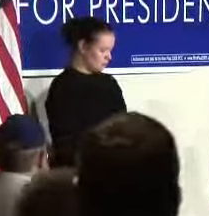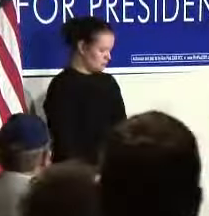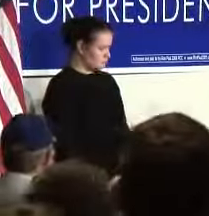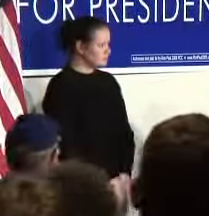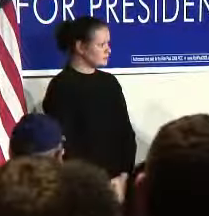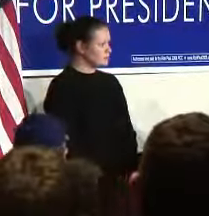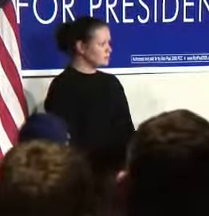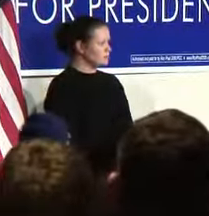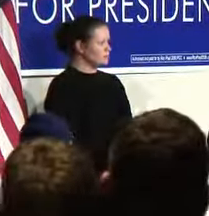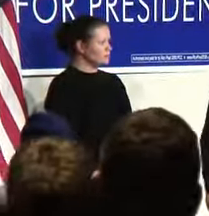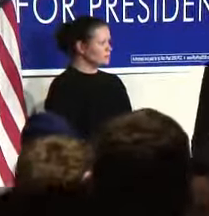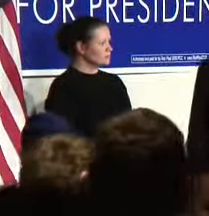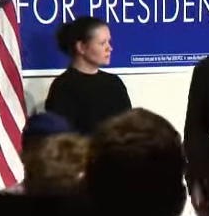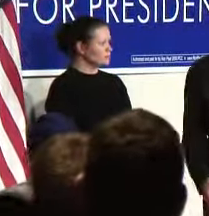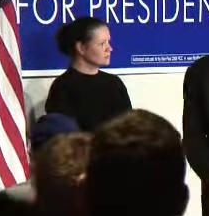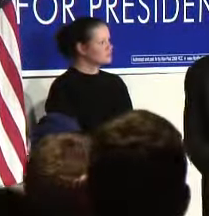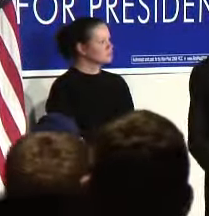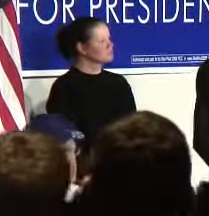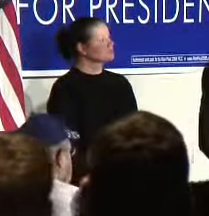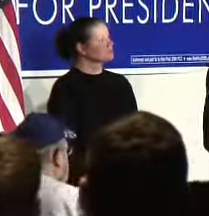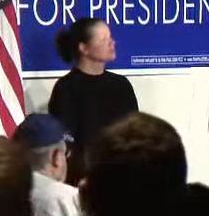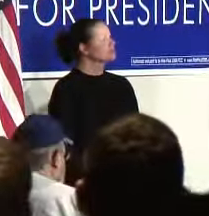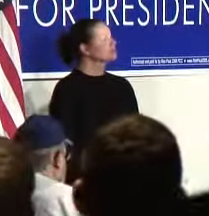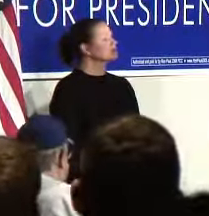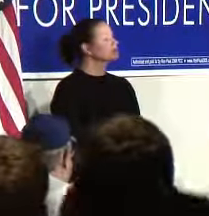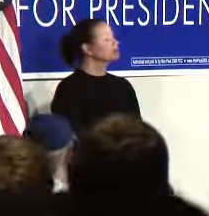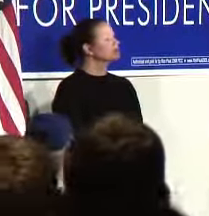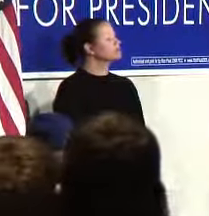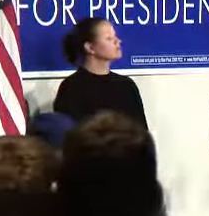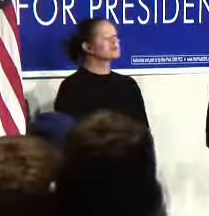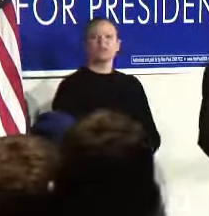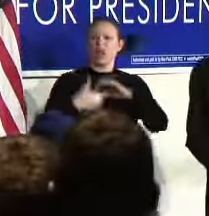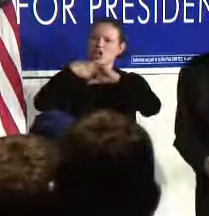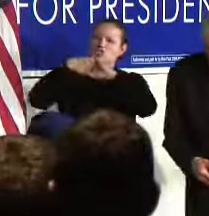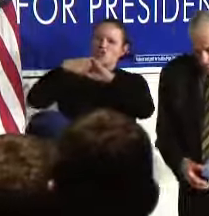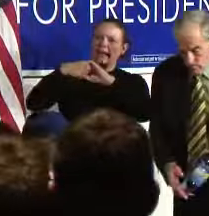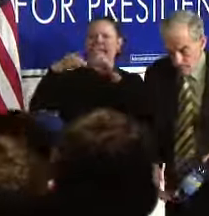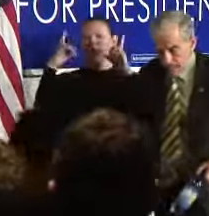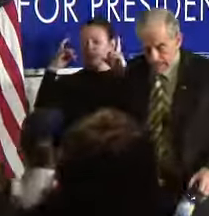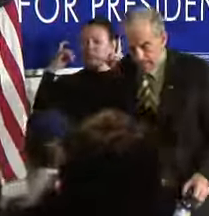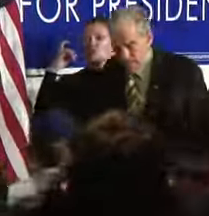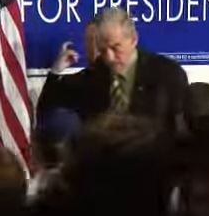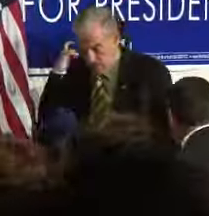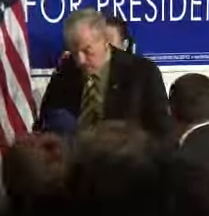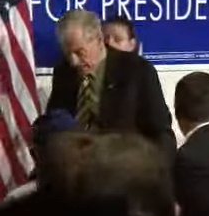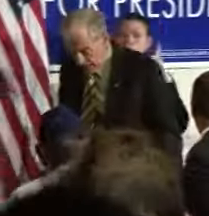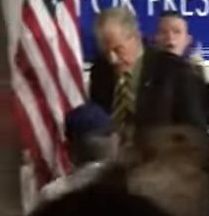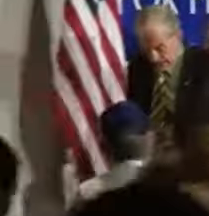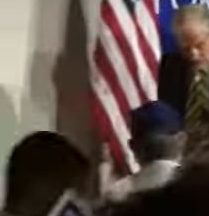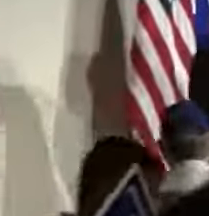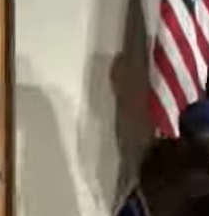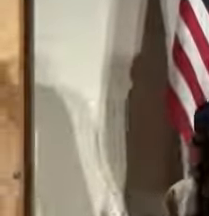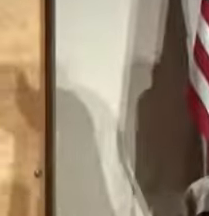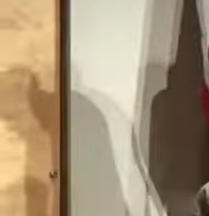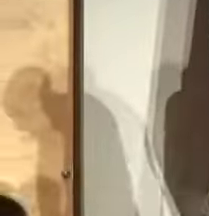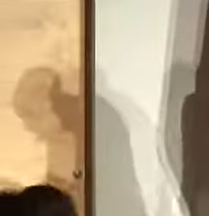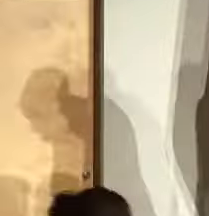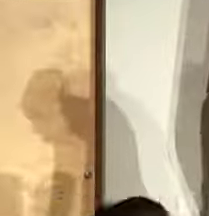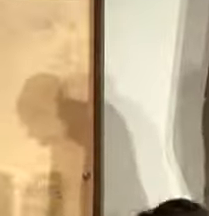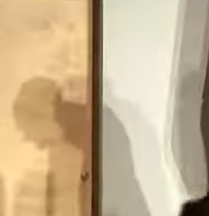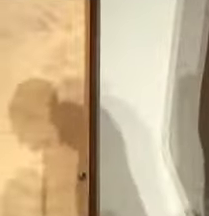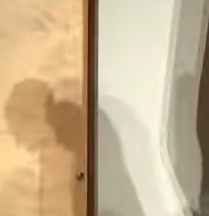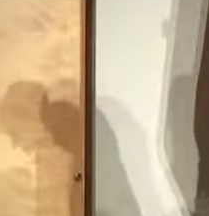I want to ask a favor, you guys. What we want to do is allow you guys to shake hands, take a few pictures, because we need to stack the chairs over on this side of the room to make room for the people